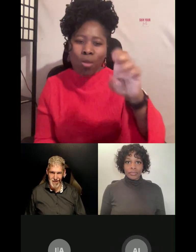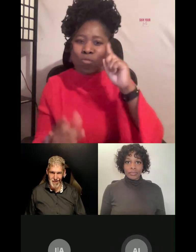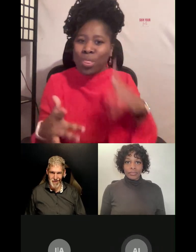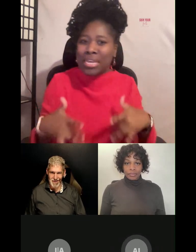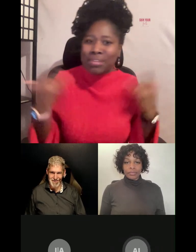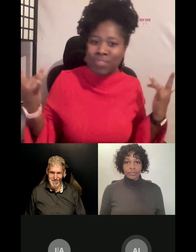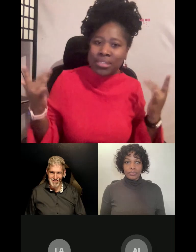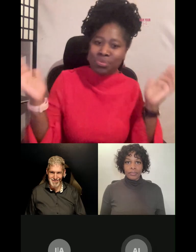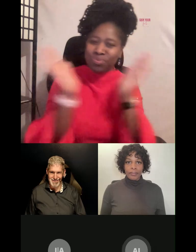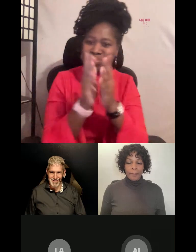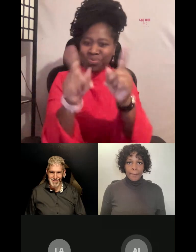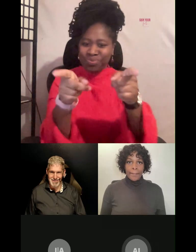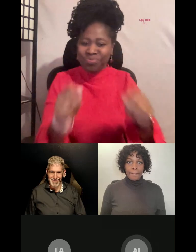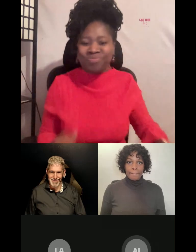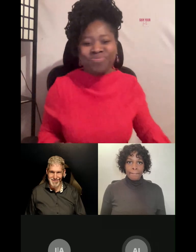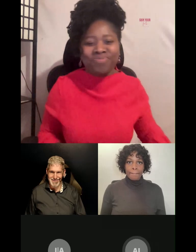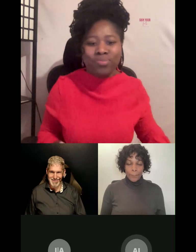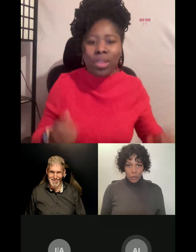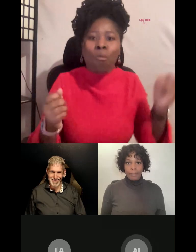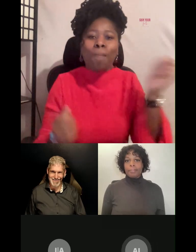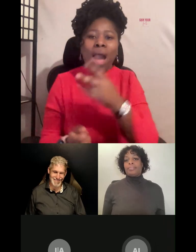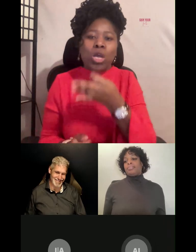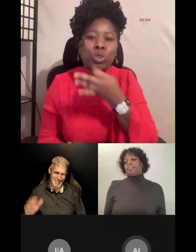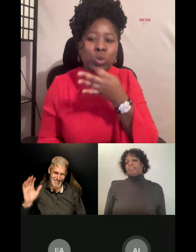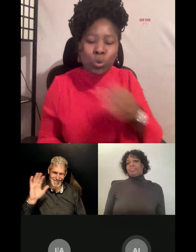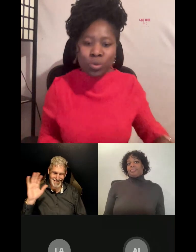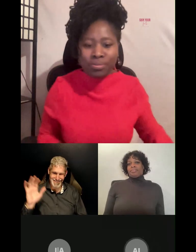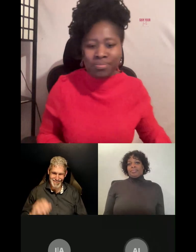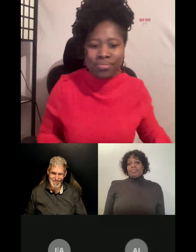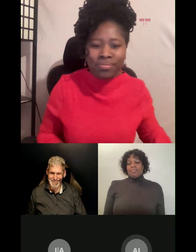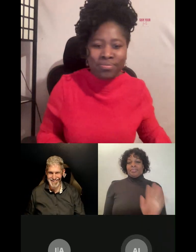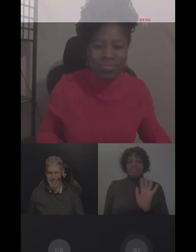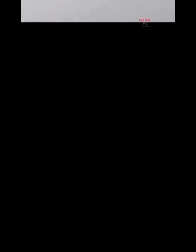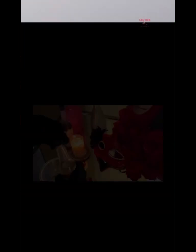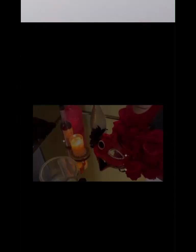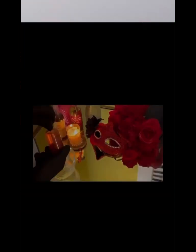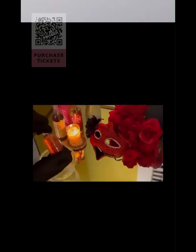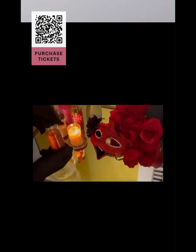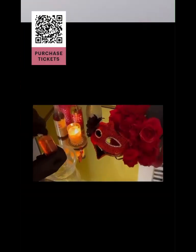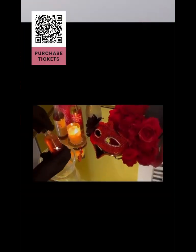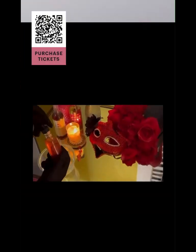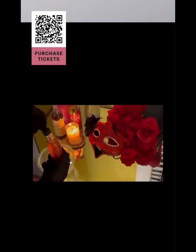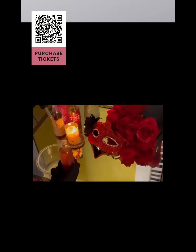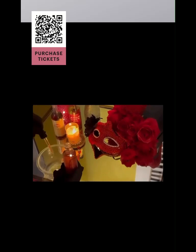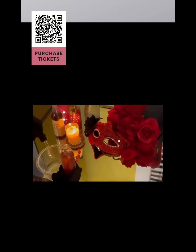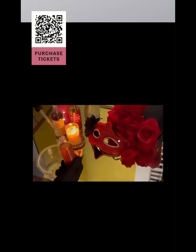to take a picture of the QR code for the event that will be coming up soon, we'll be back soon.